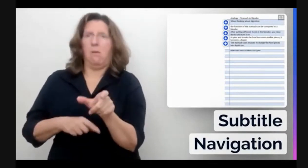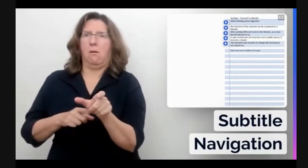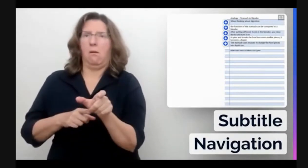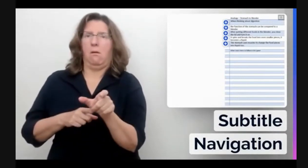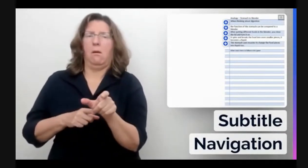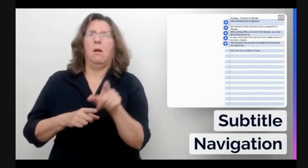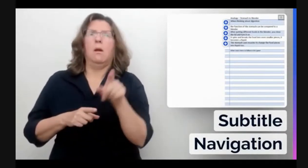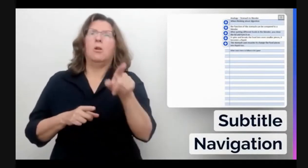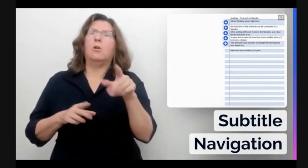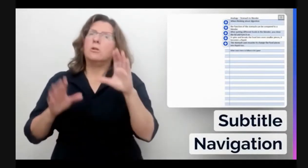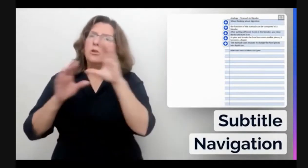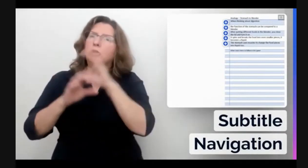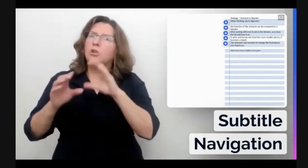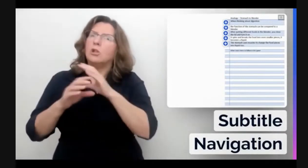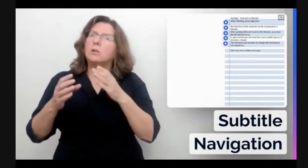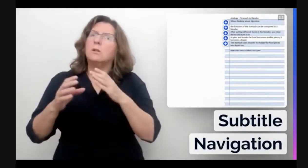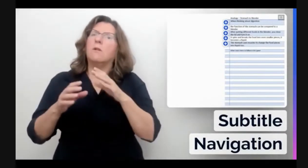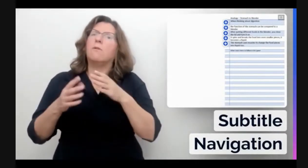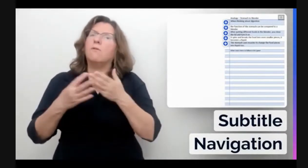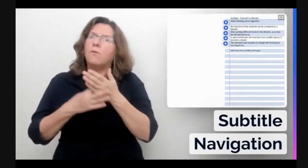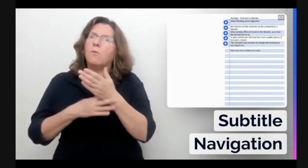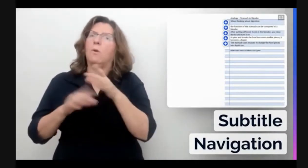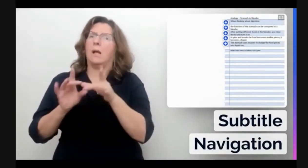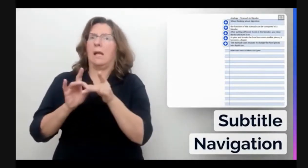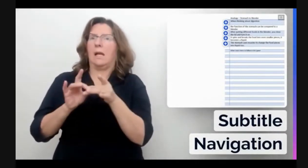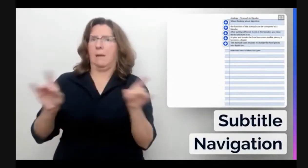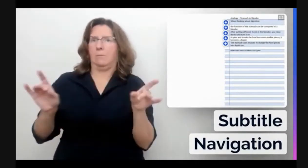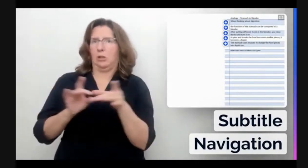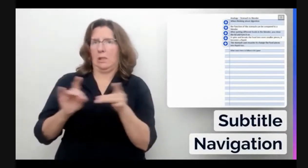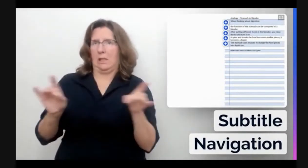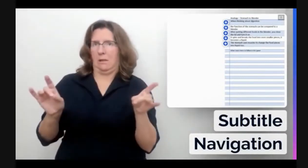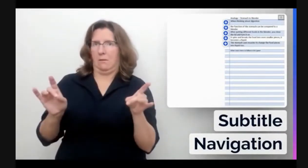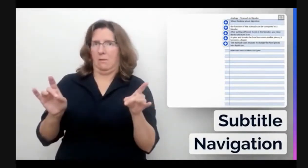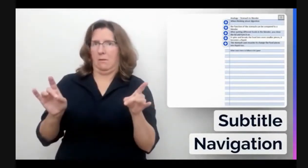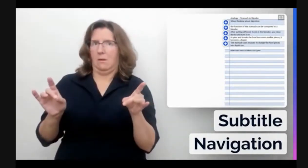the solution is to allow the subtitles to be searchable.